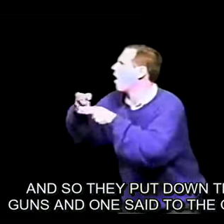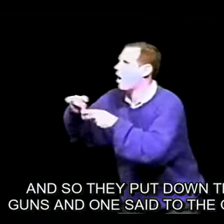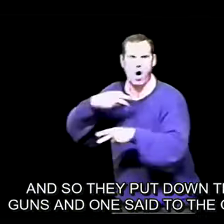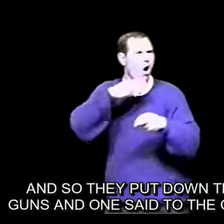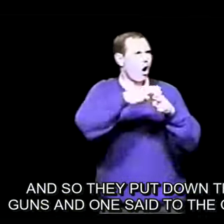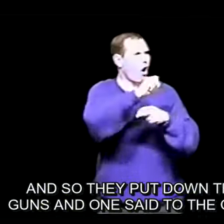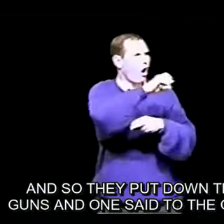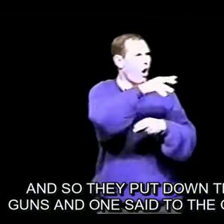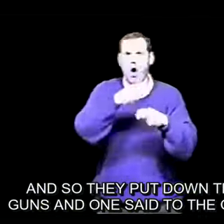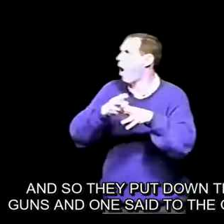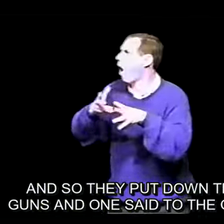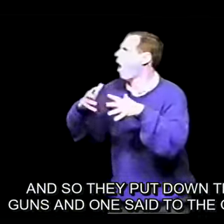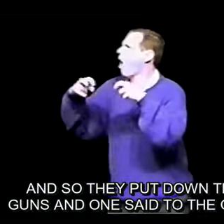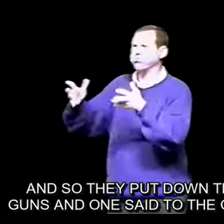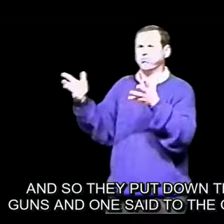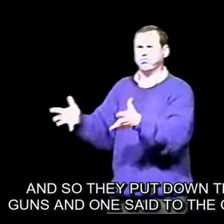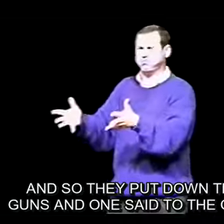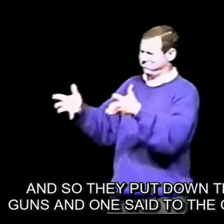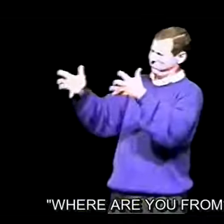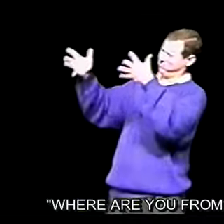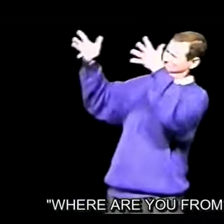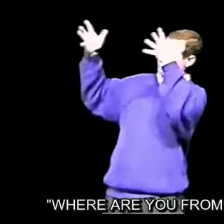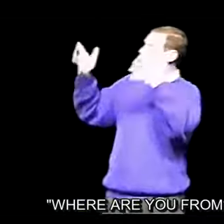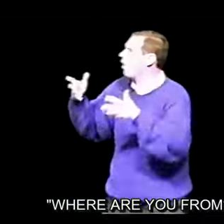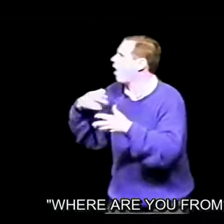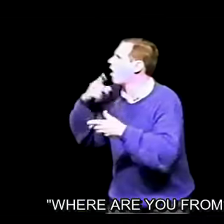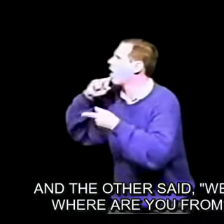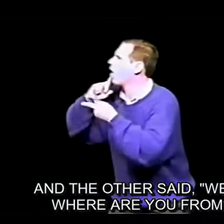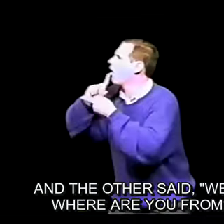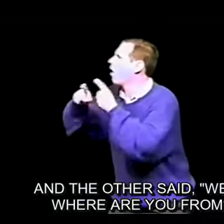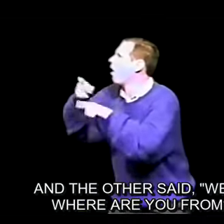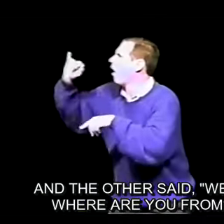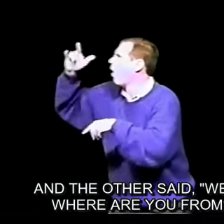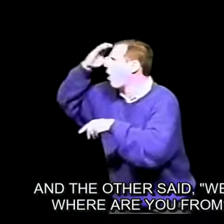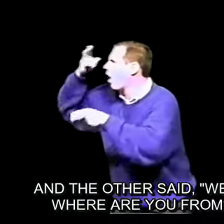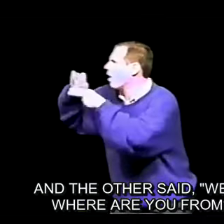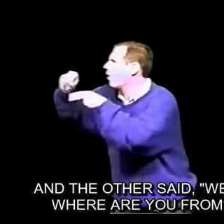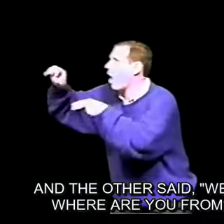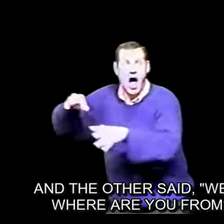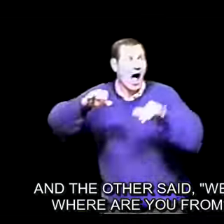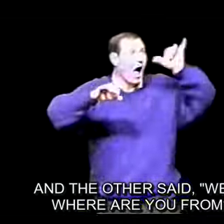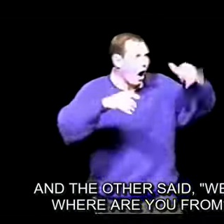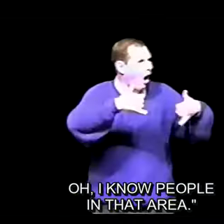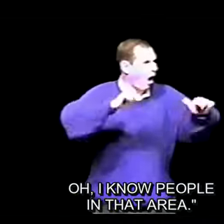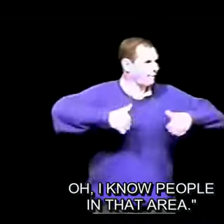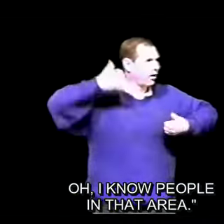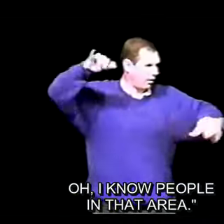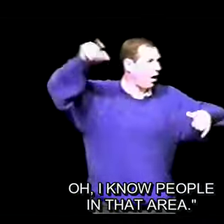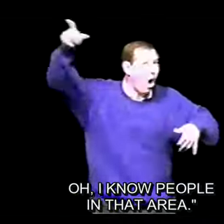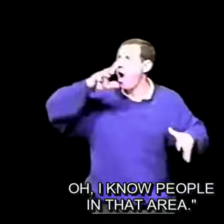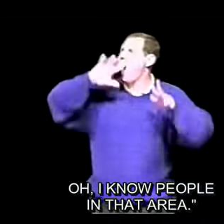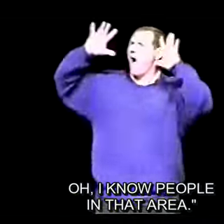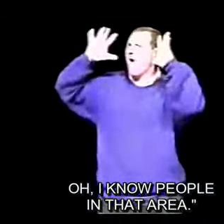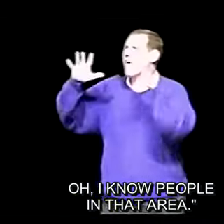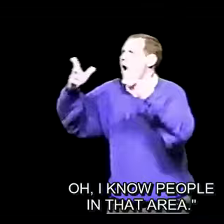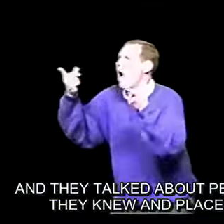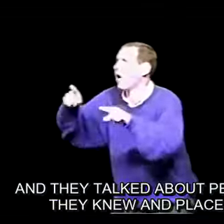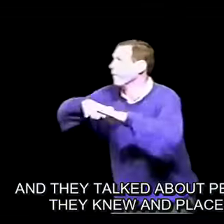said to the other, "Where are you from?" And then the other said, "Well, where are you from?" "Oh, I know people in that area." And they talked about people they knew